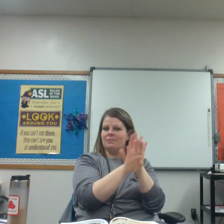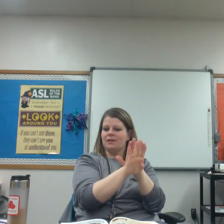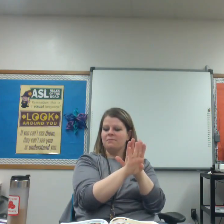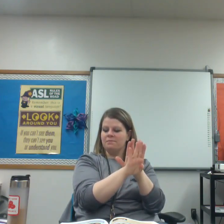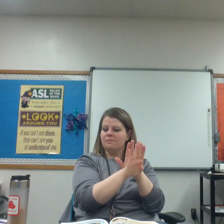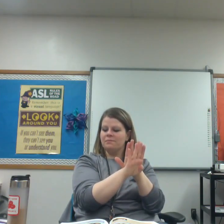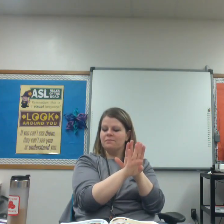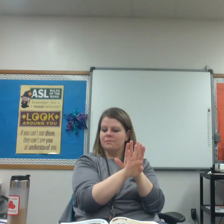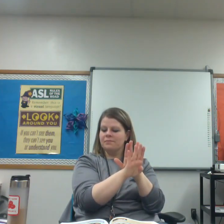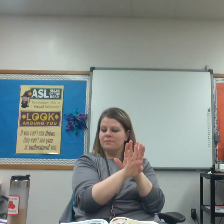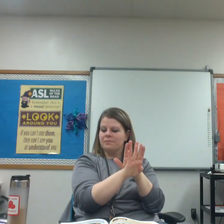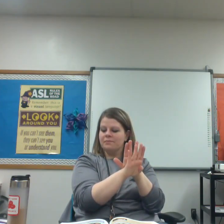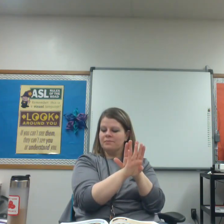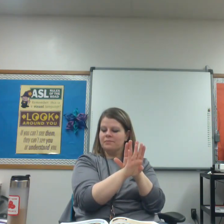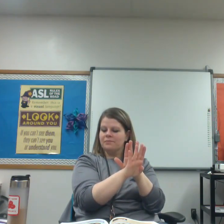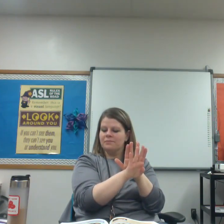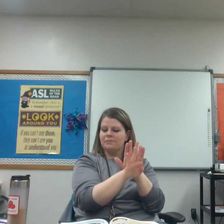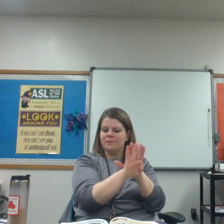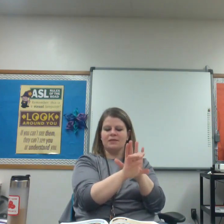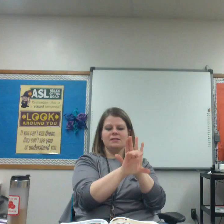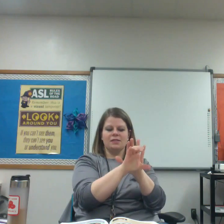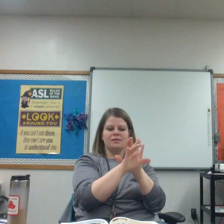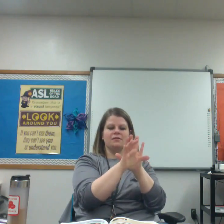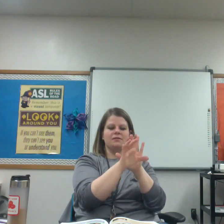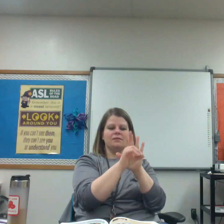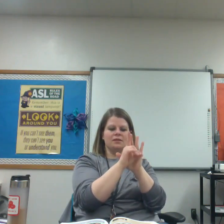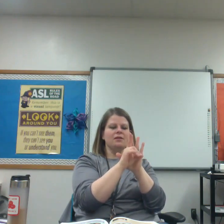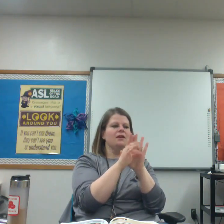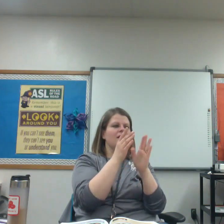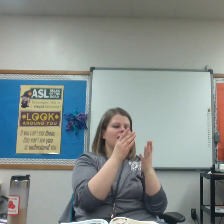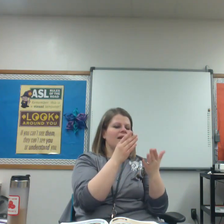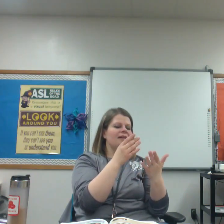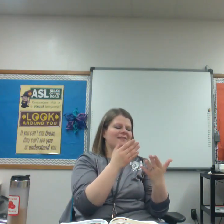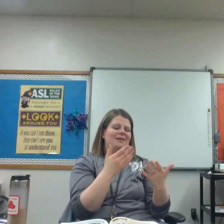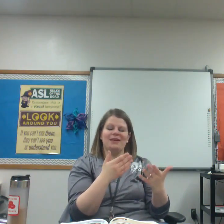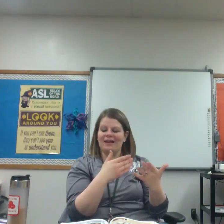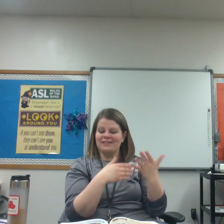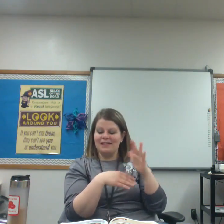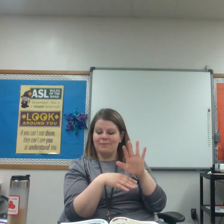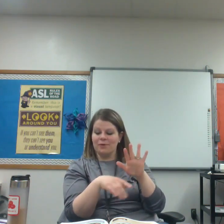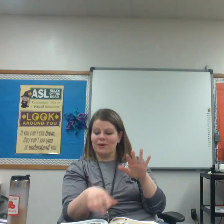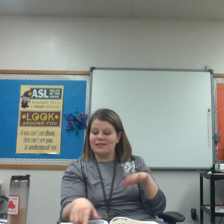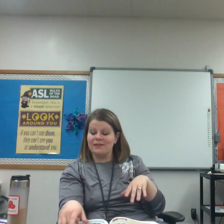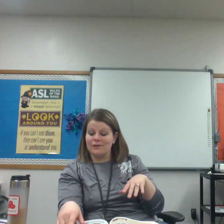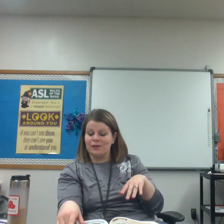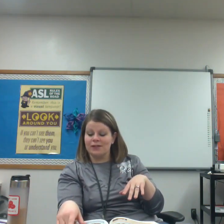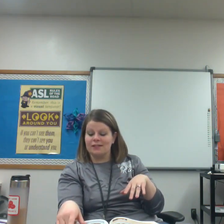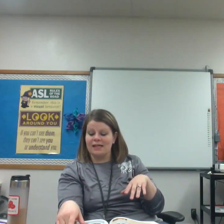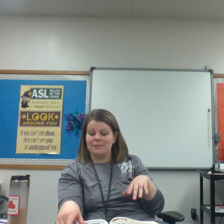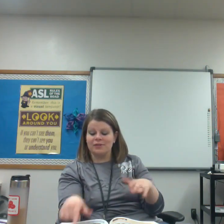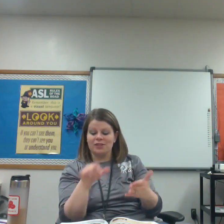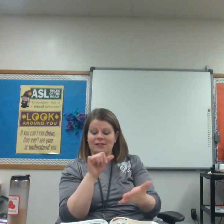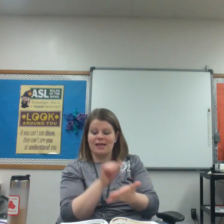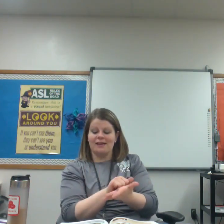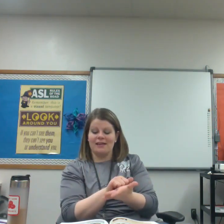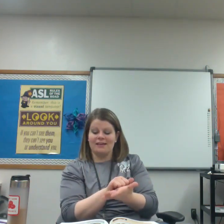You just do B, And then C. B, C, D. And, I mean, I see it both ways. Even if you look at the example, she does A like